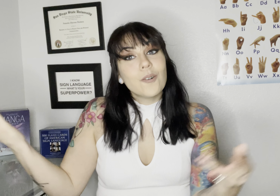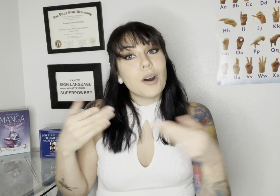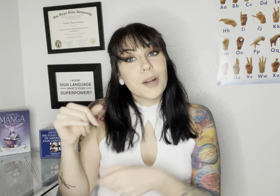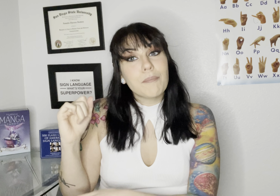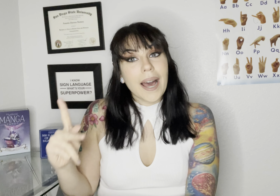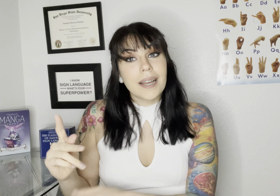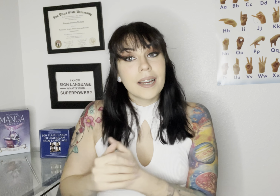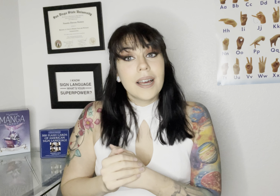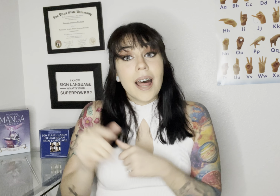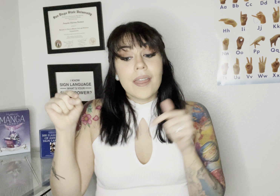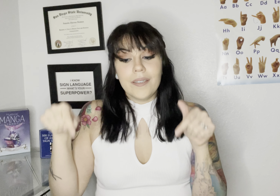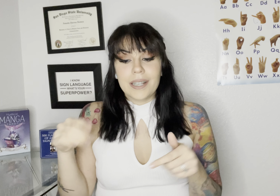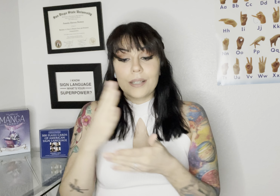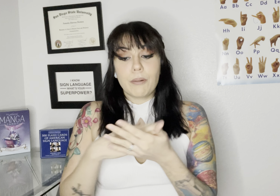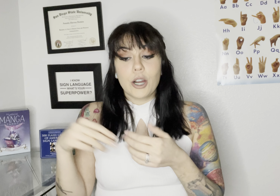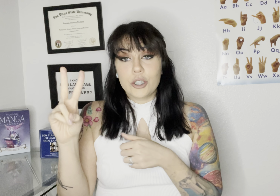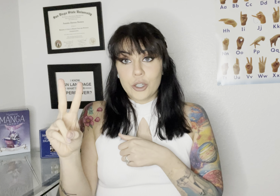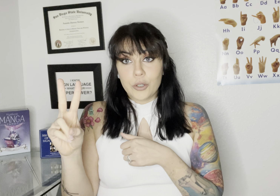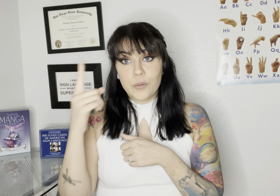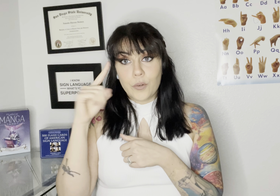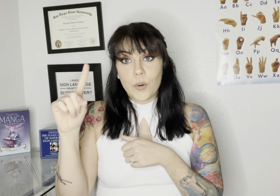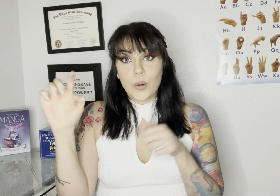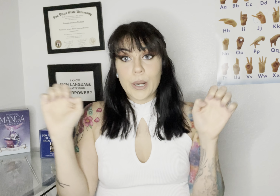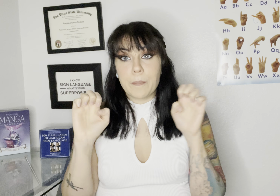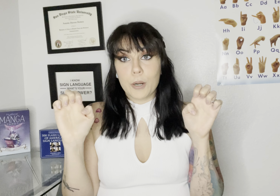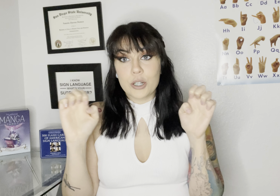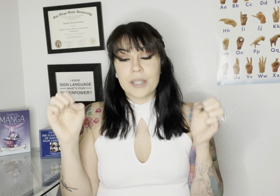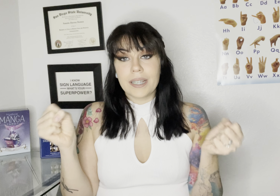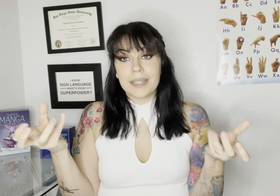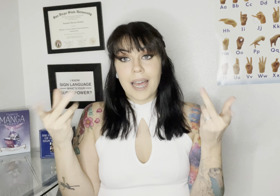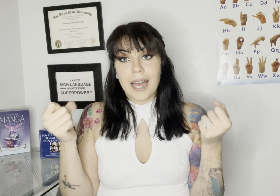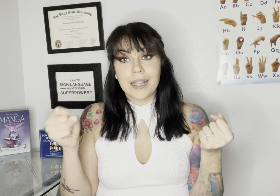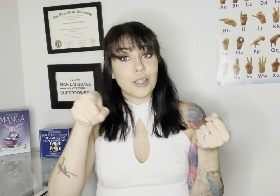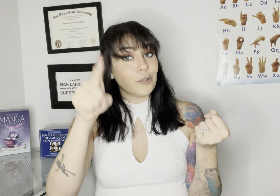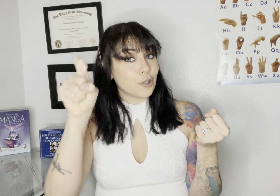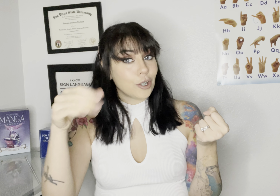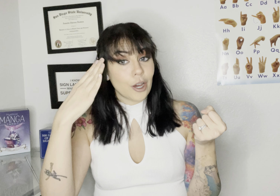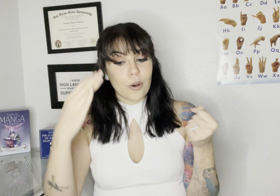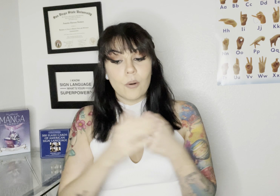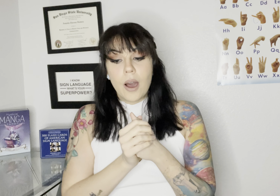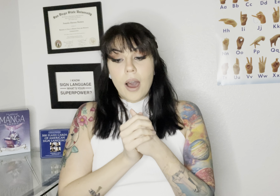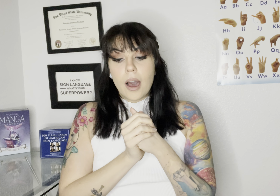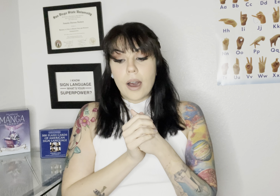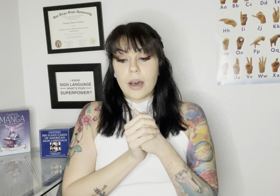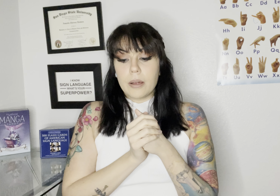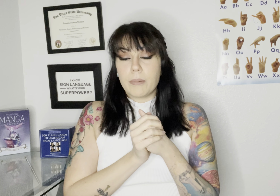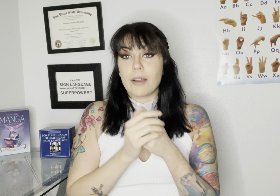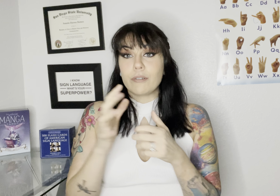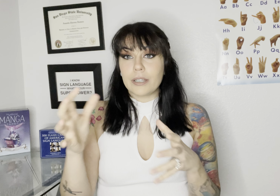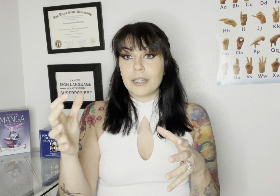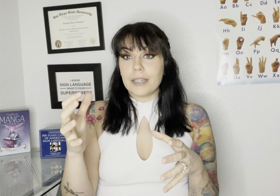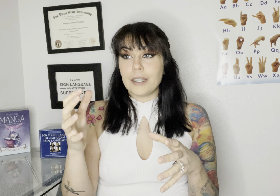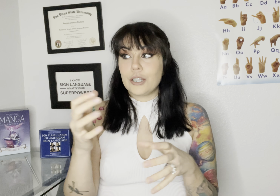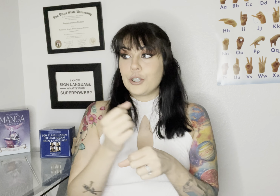Welcome back. This is part 2 for emergency signs you should know. I really